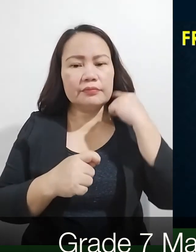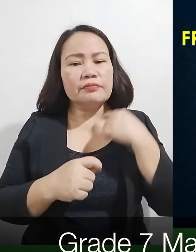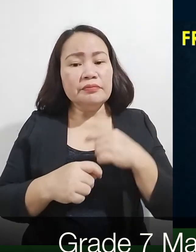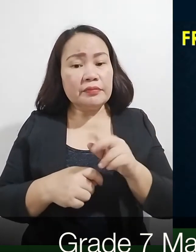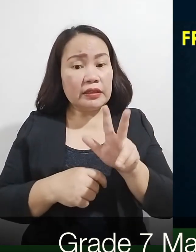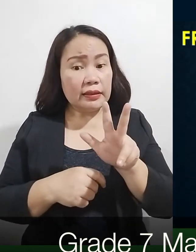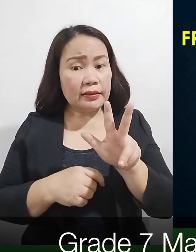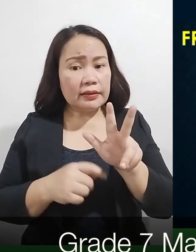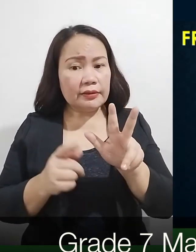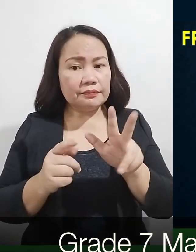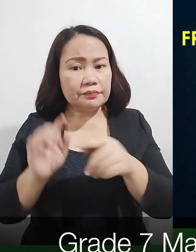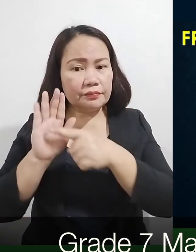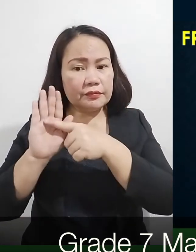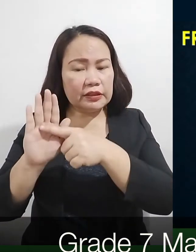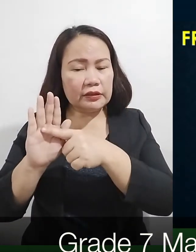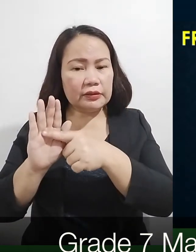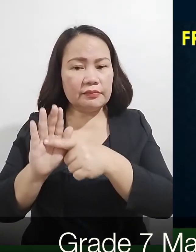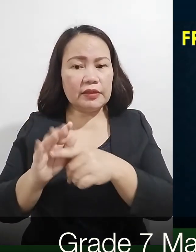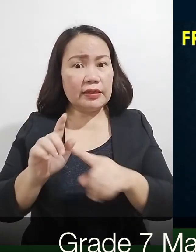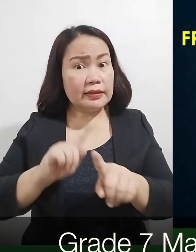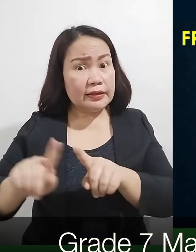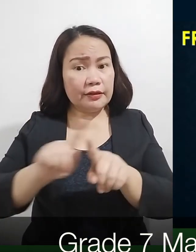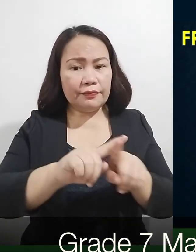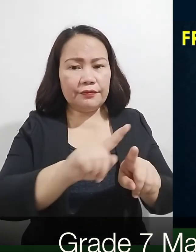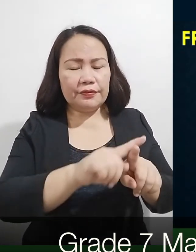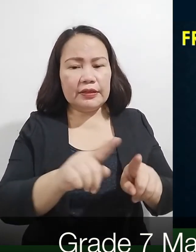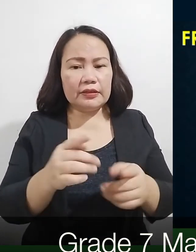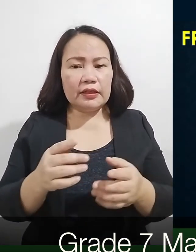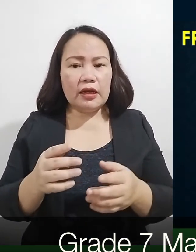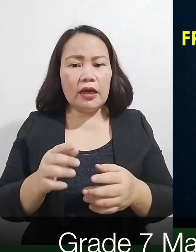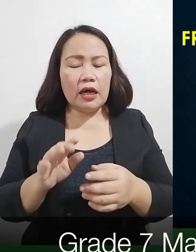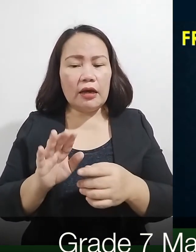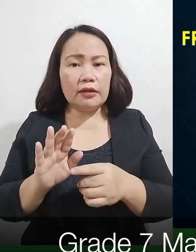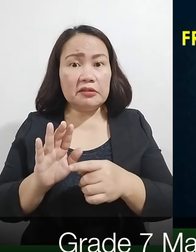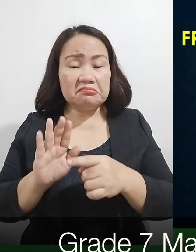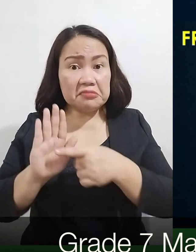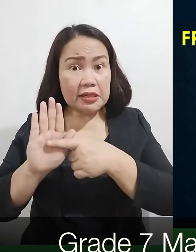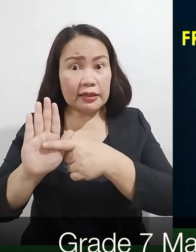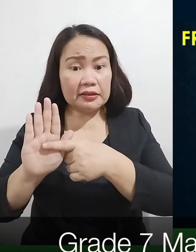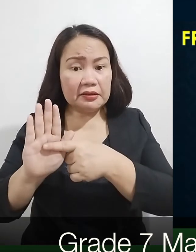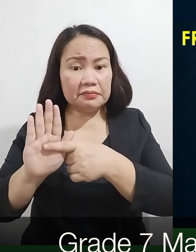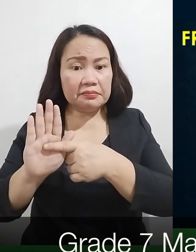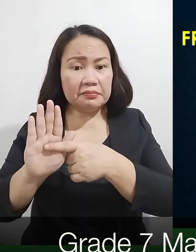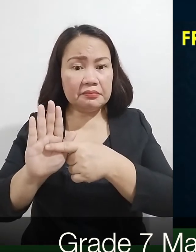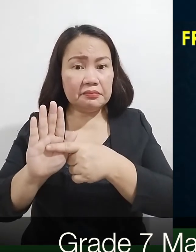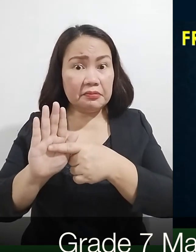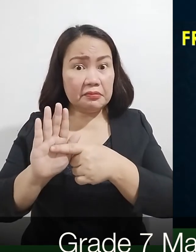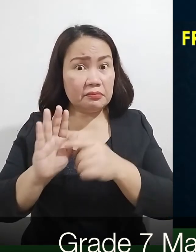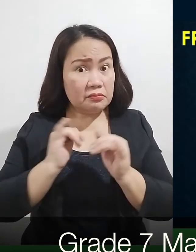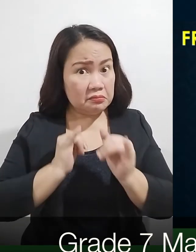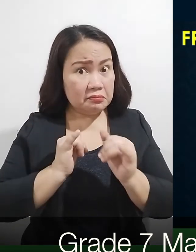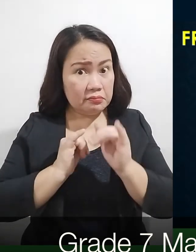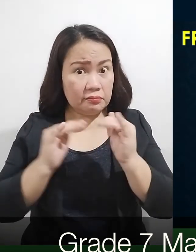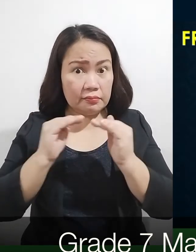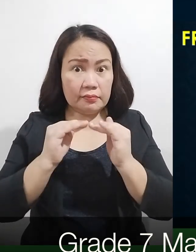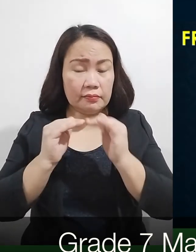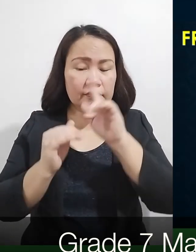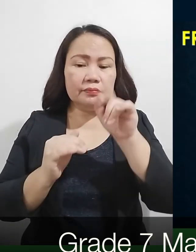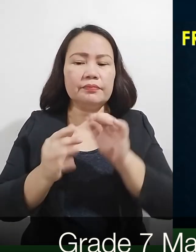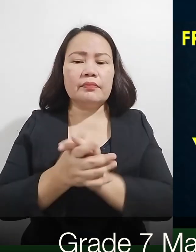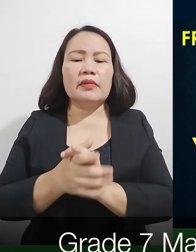analyze. Ito bang tatlong ito na iba-iba ang pinaglagyan ng ating negative signs or equal?